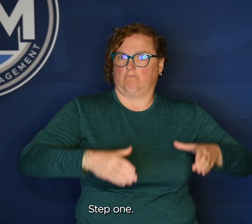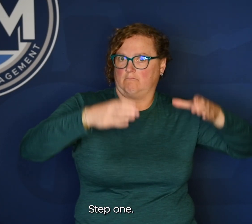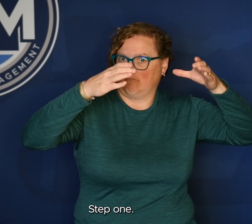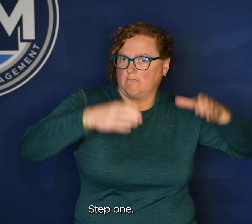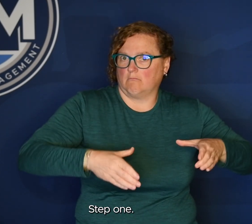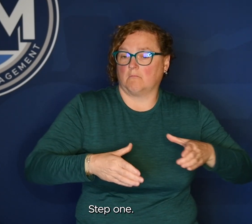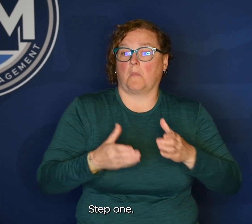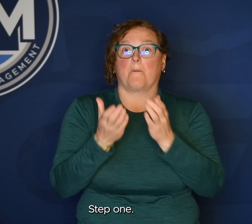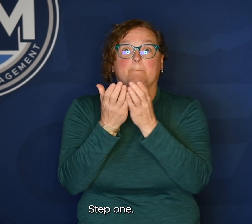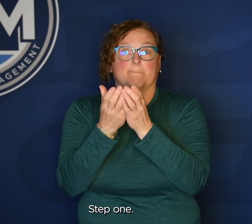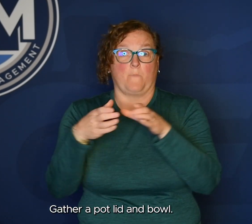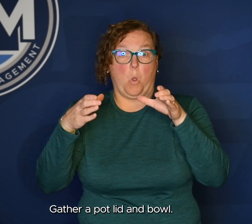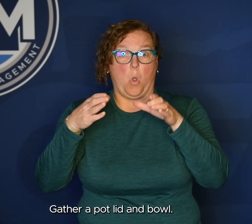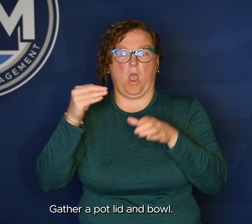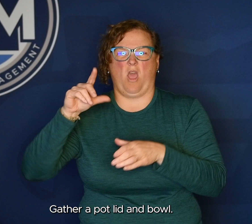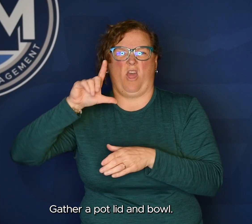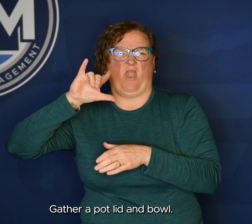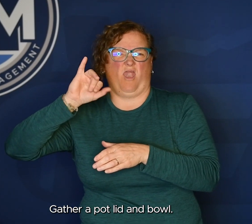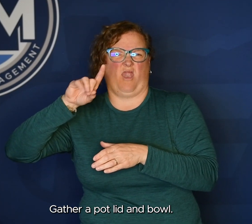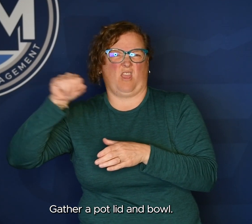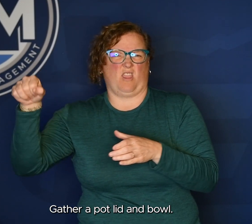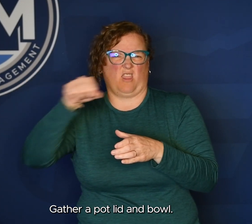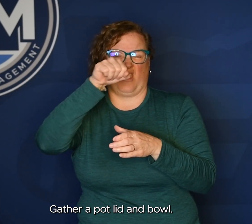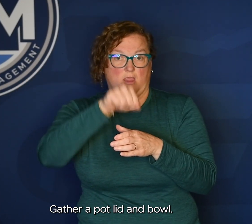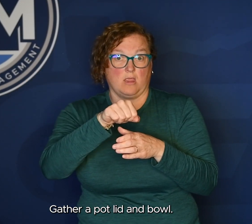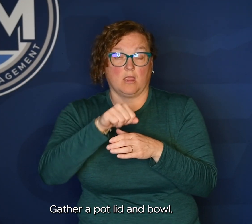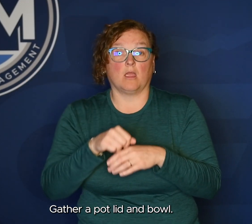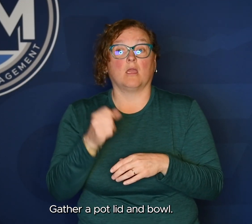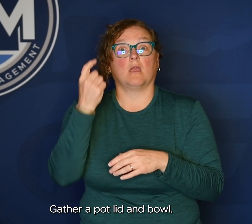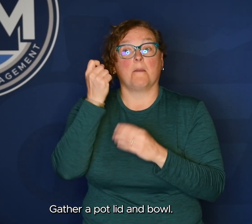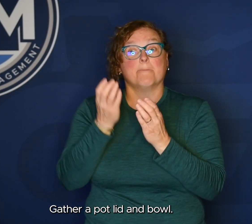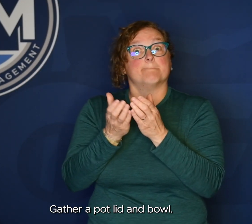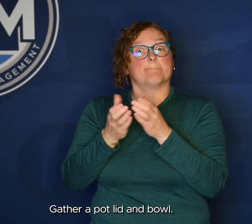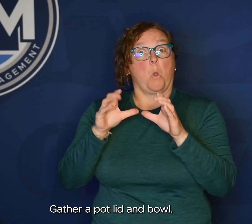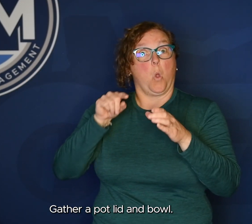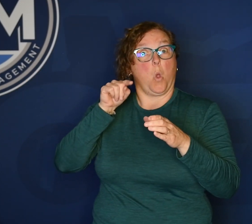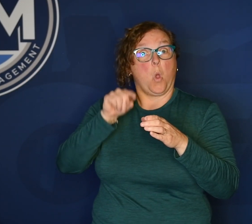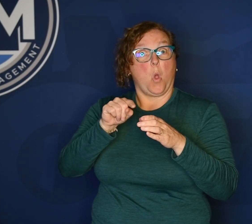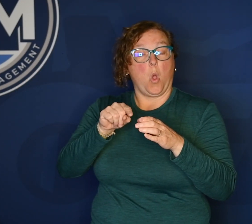Step 1. Gather a pot, lid, and bowl.